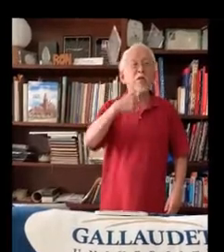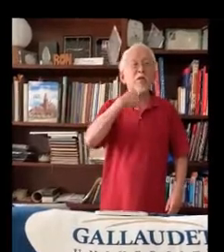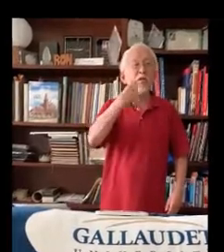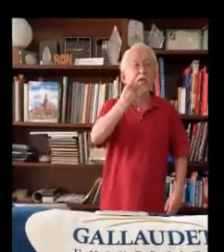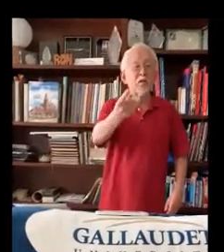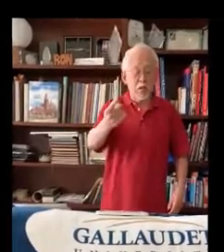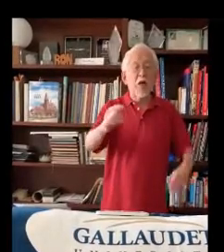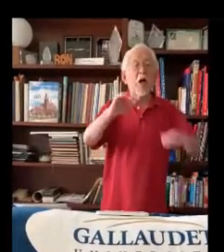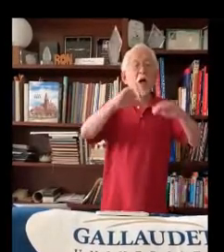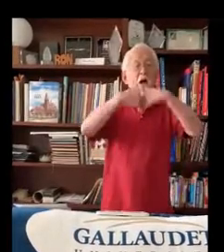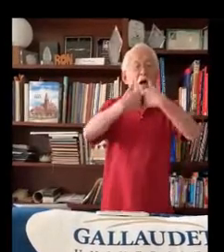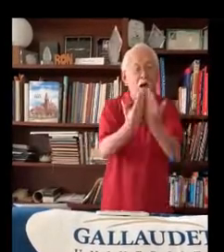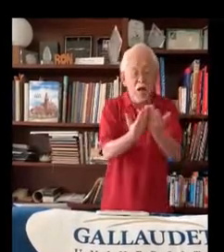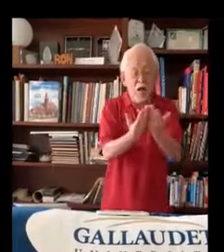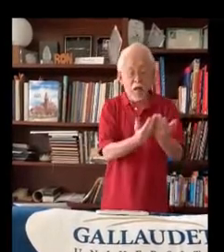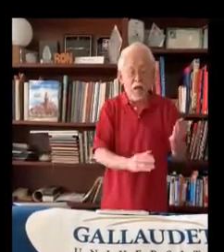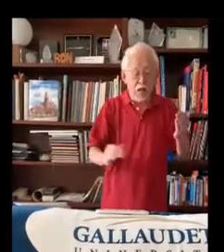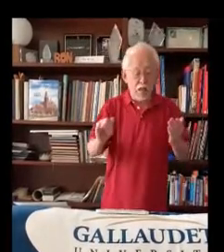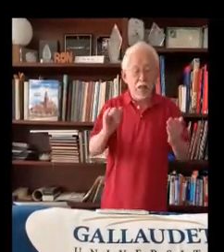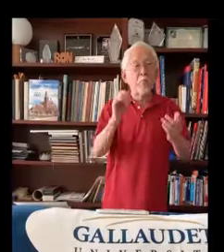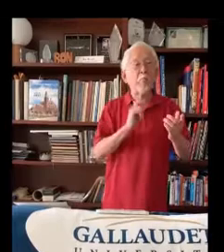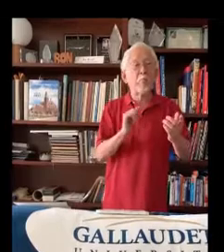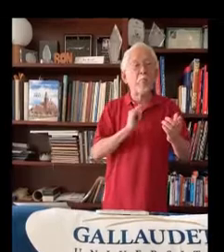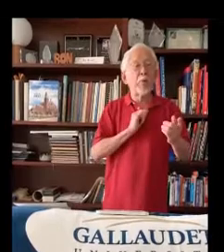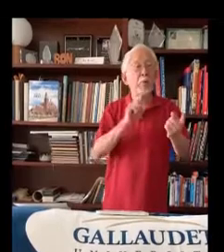I will tell you how